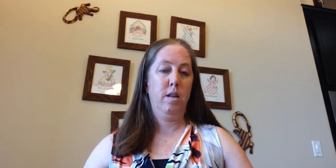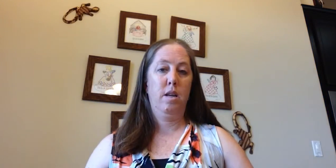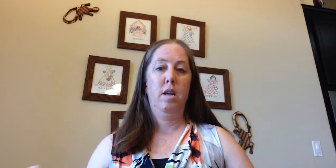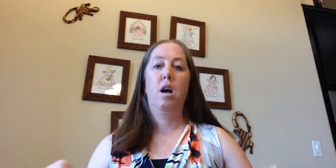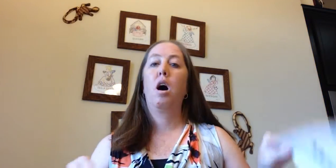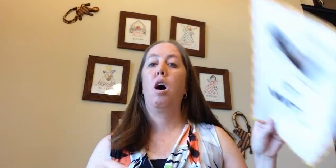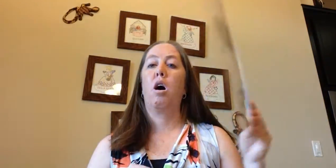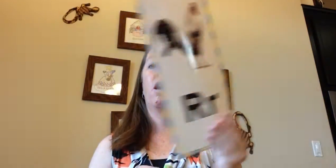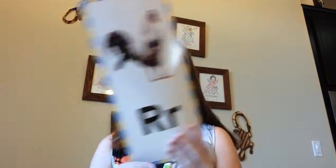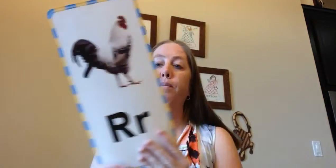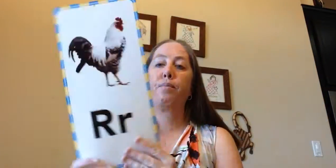R,